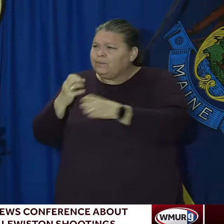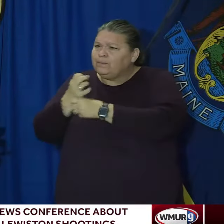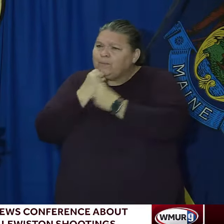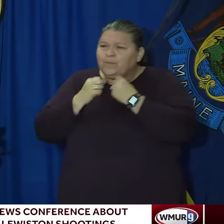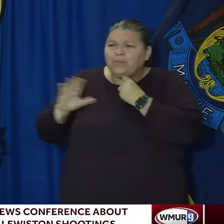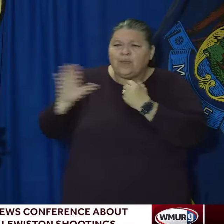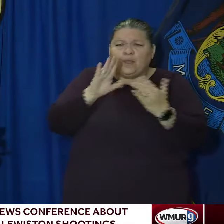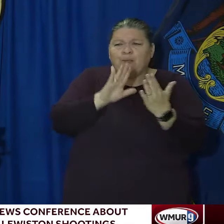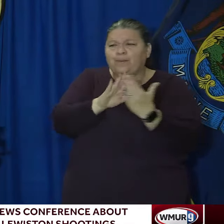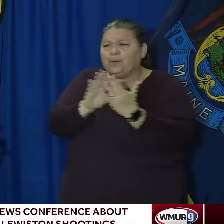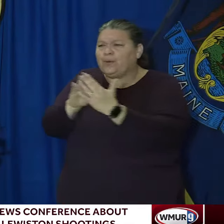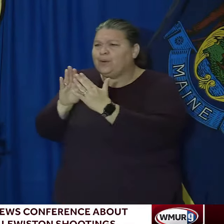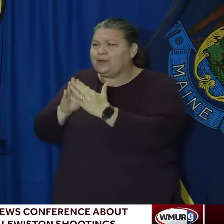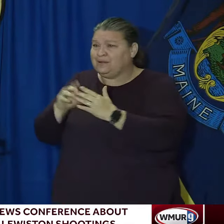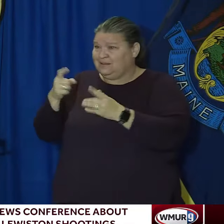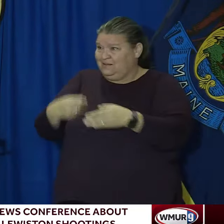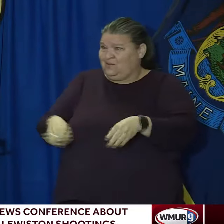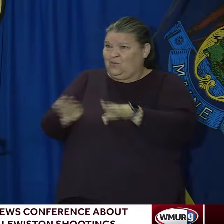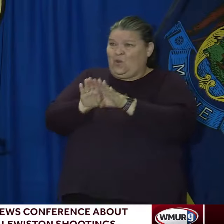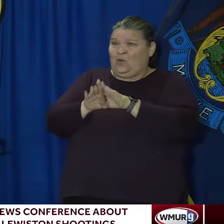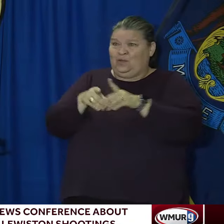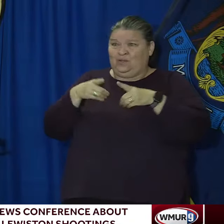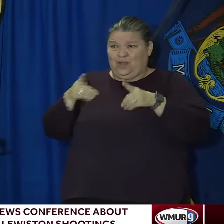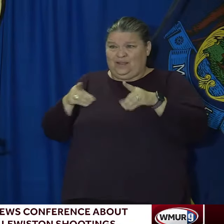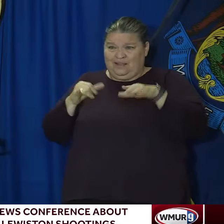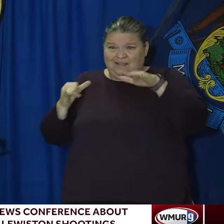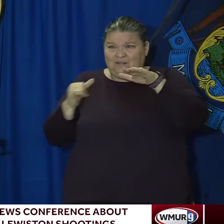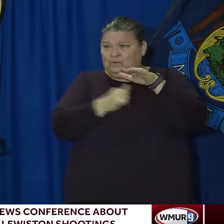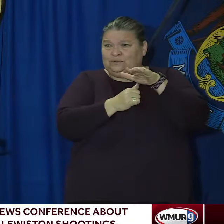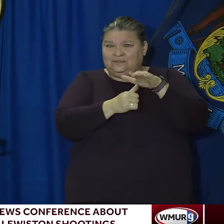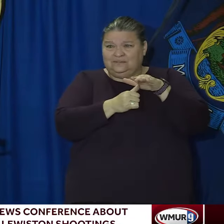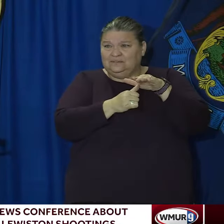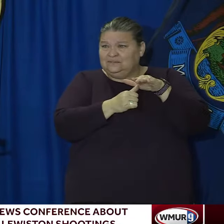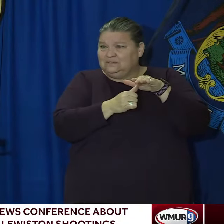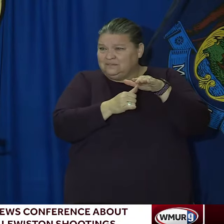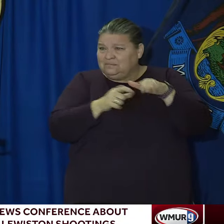shelter-in-place order to allow for law enforcement to do their work.